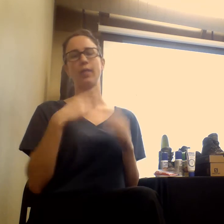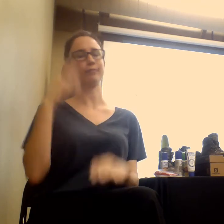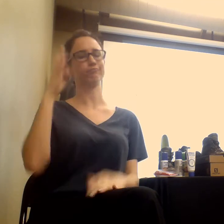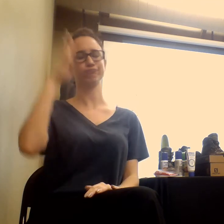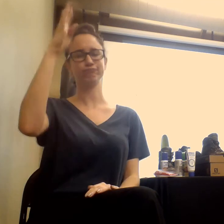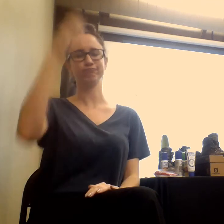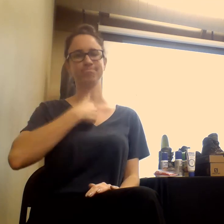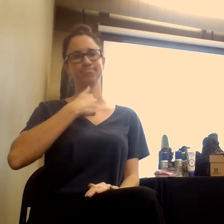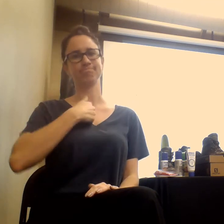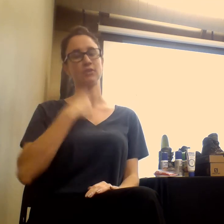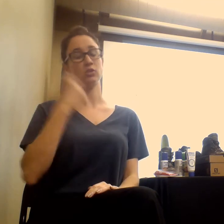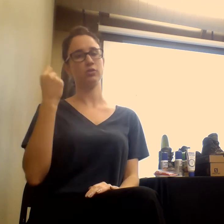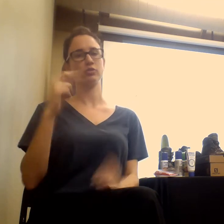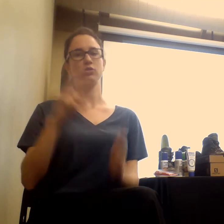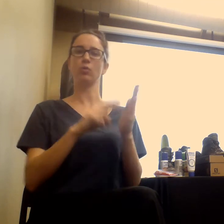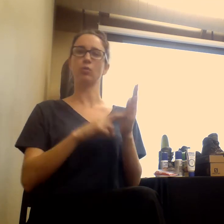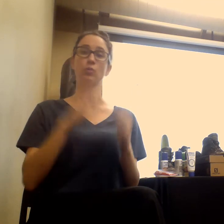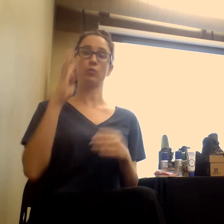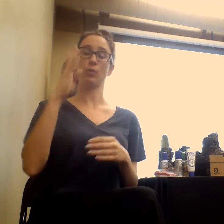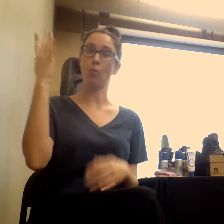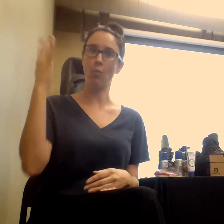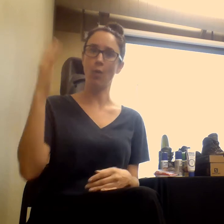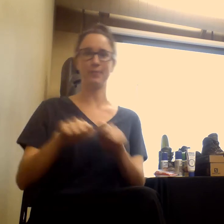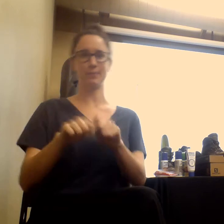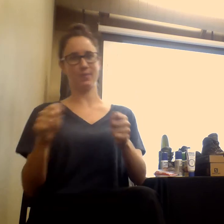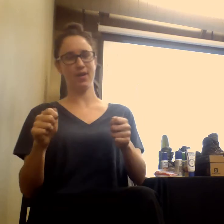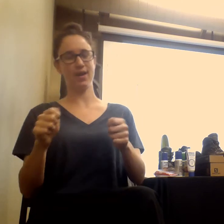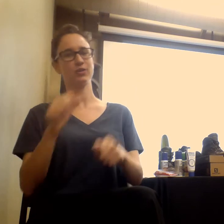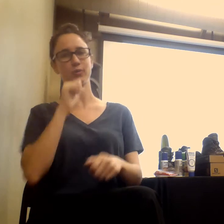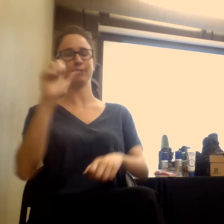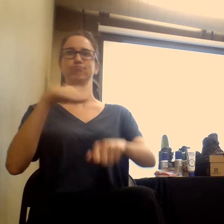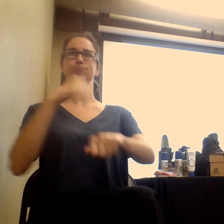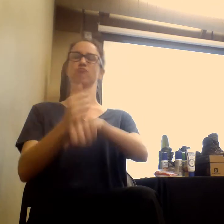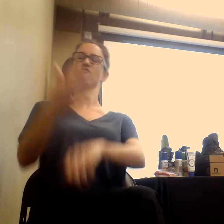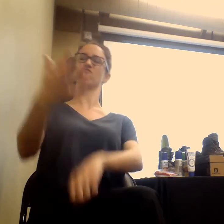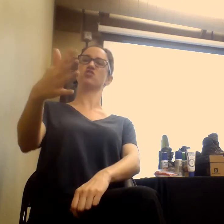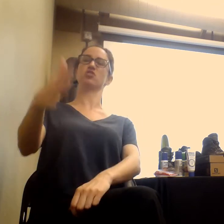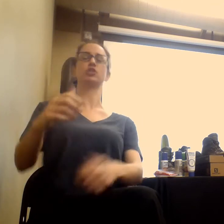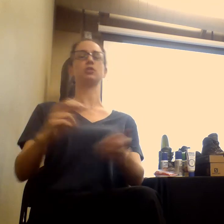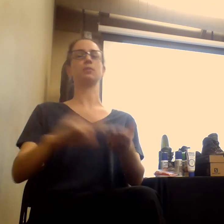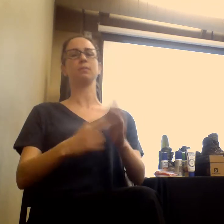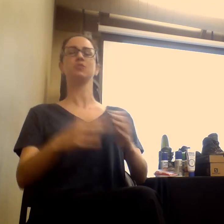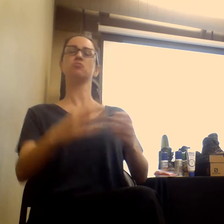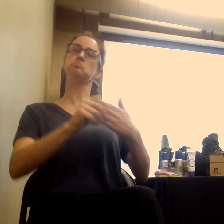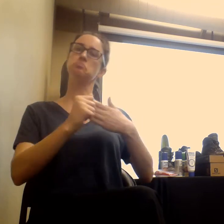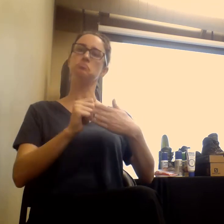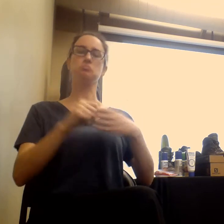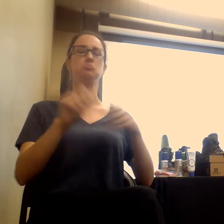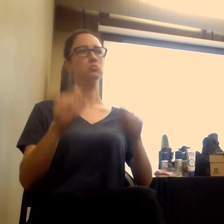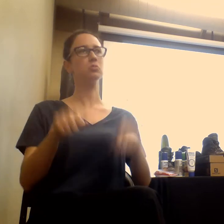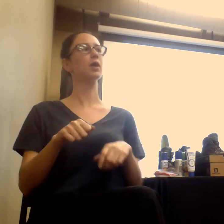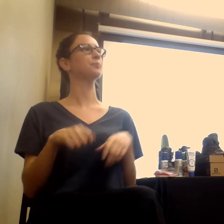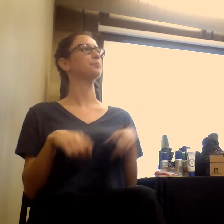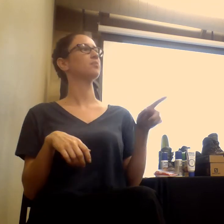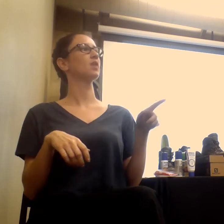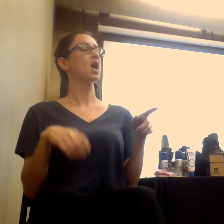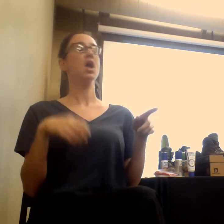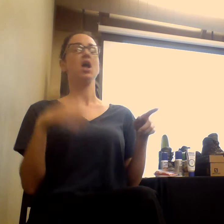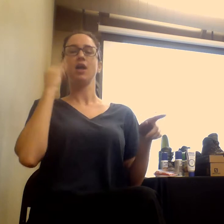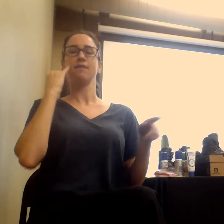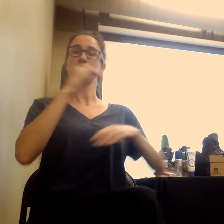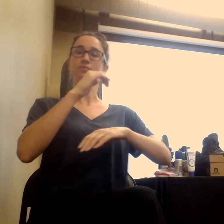made to be broken, so this is not set in stone. But generally I find that if you have a desk job and your feet aren't